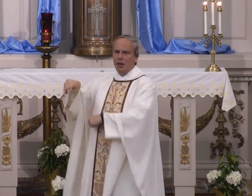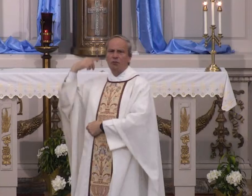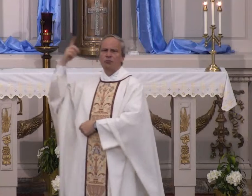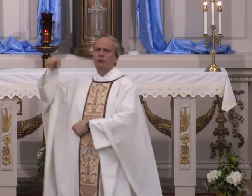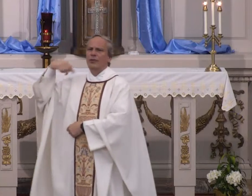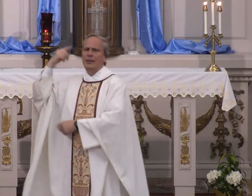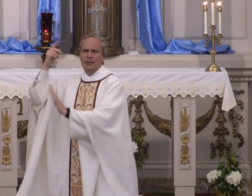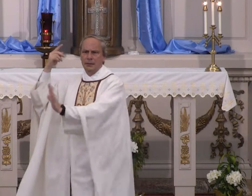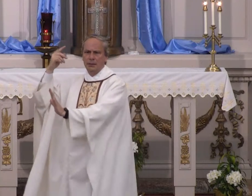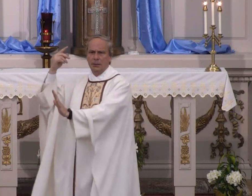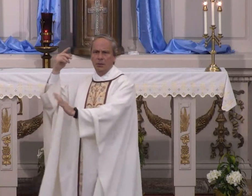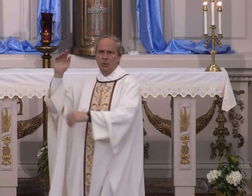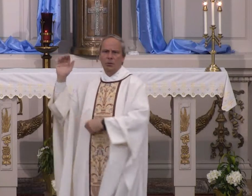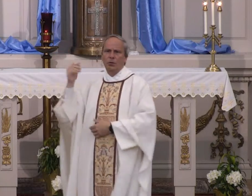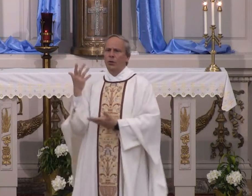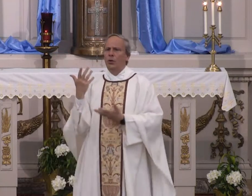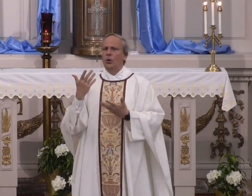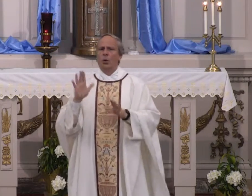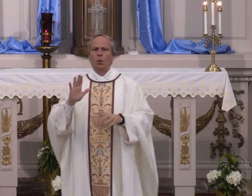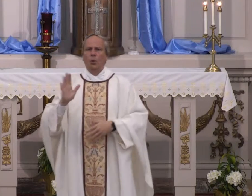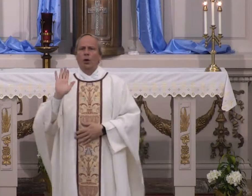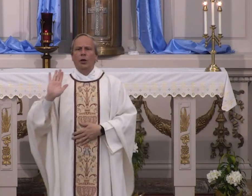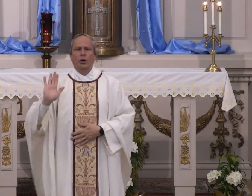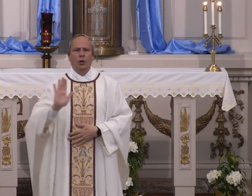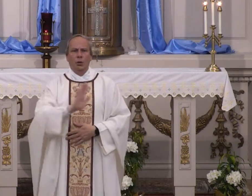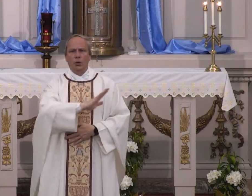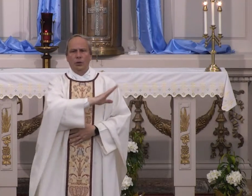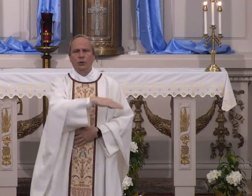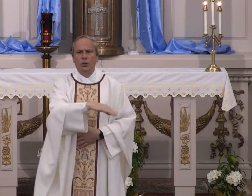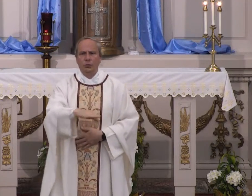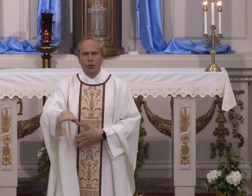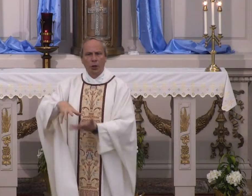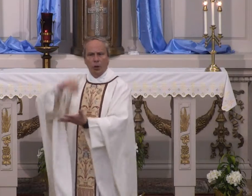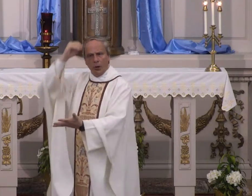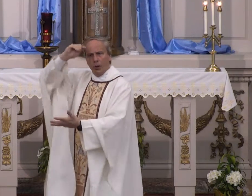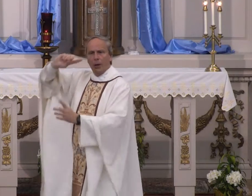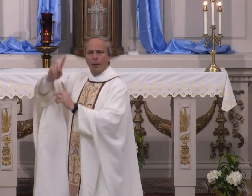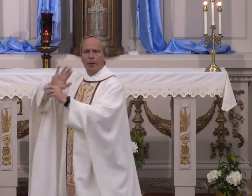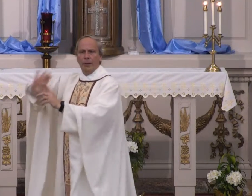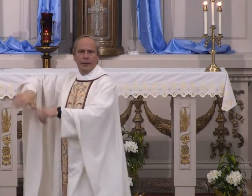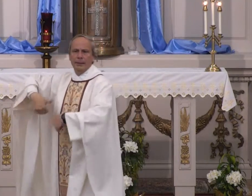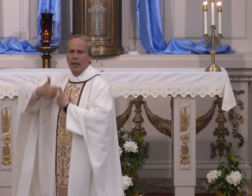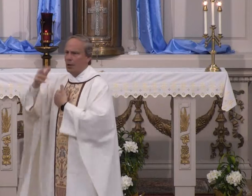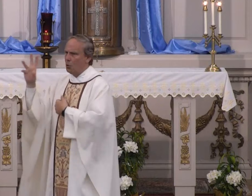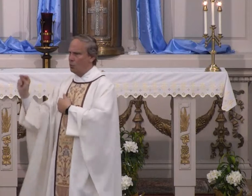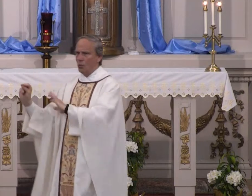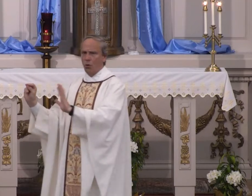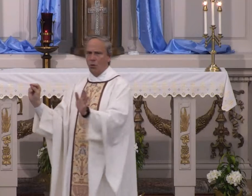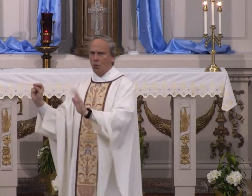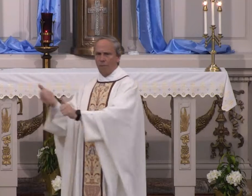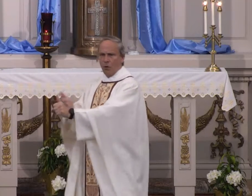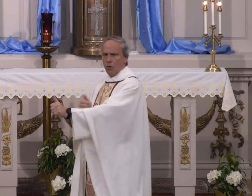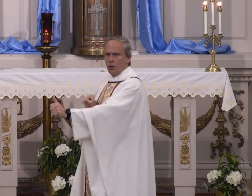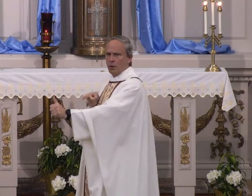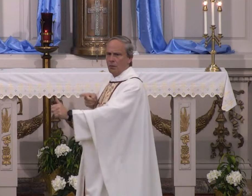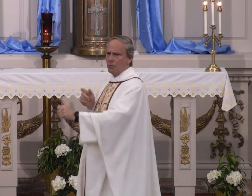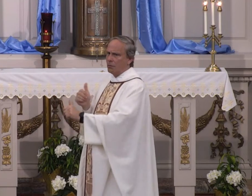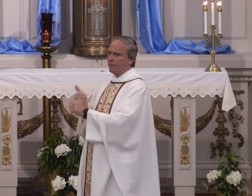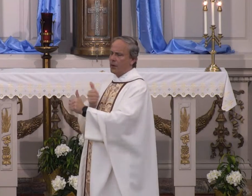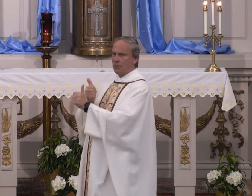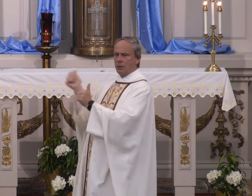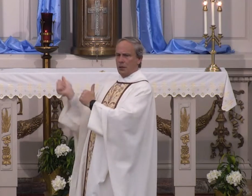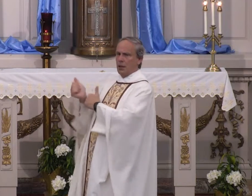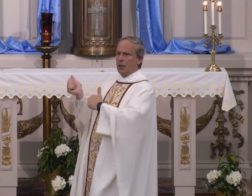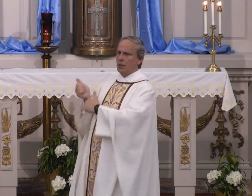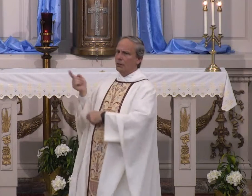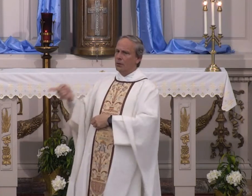And I would imagine the church avoiding that because he was a bit of a madman. I could see the church